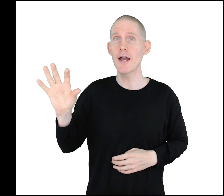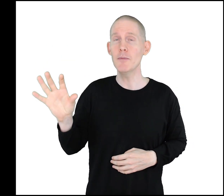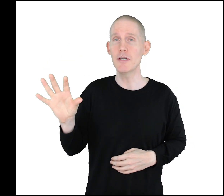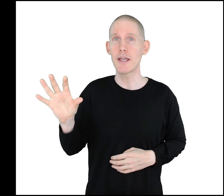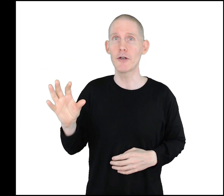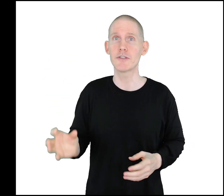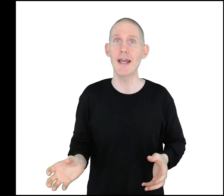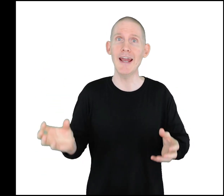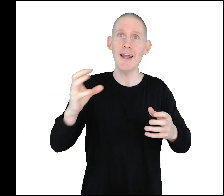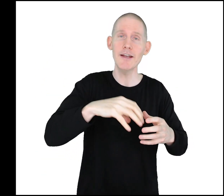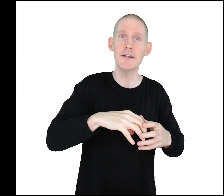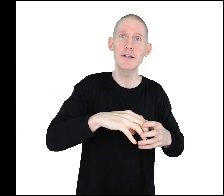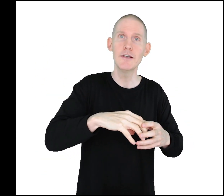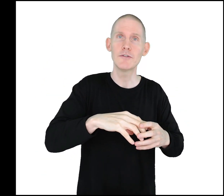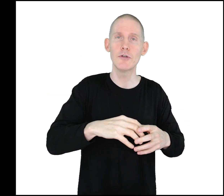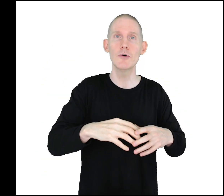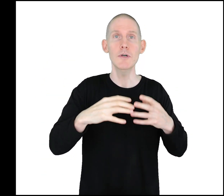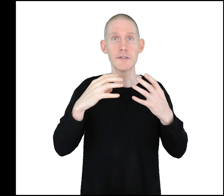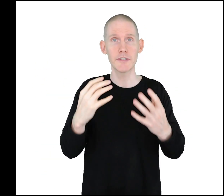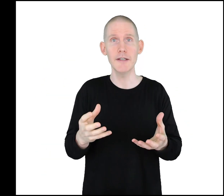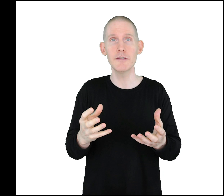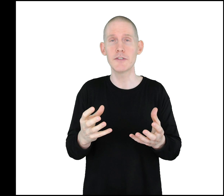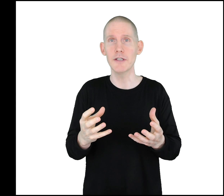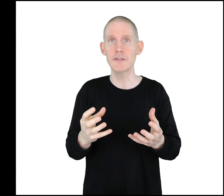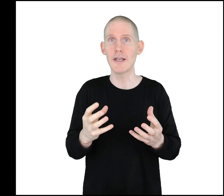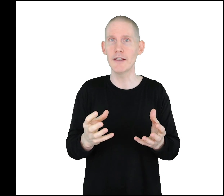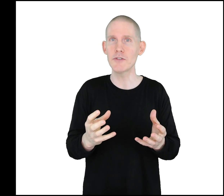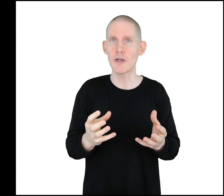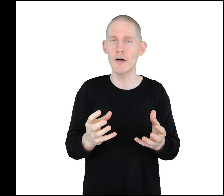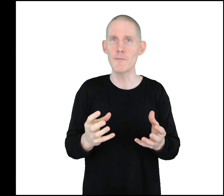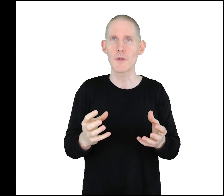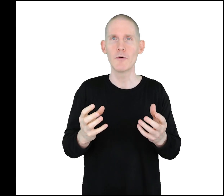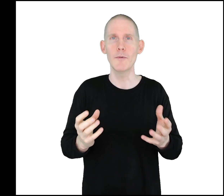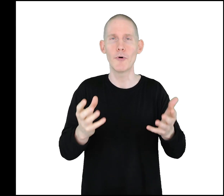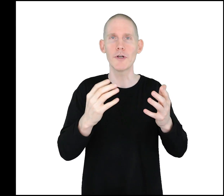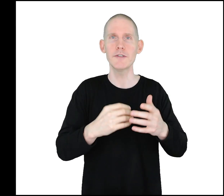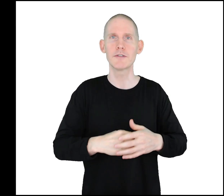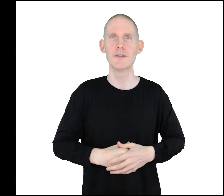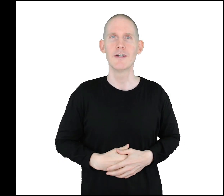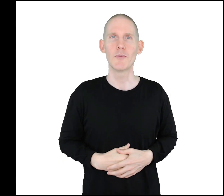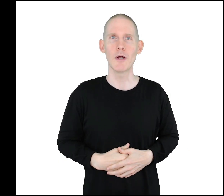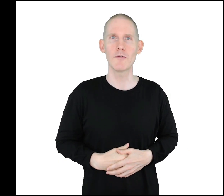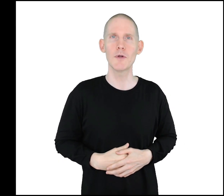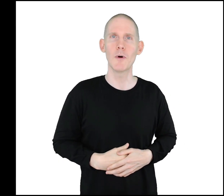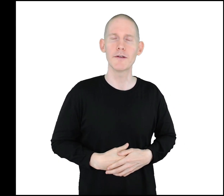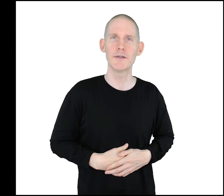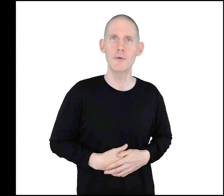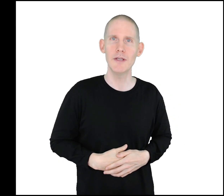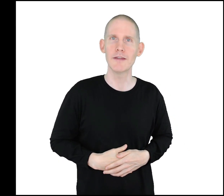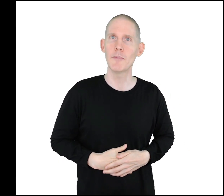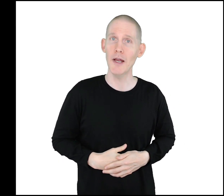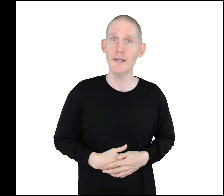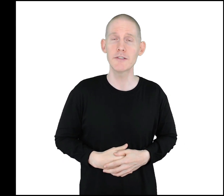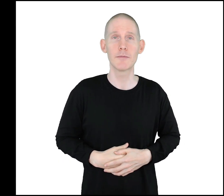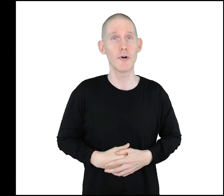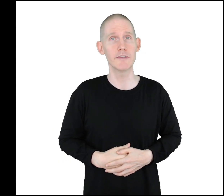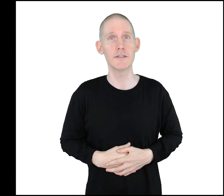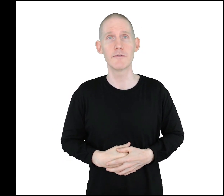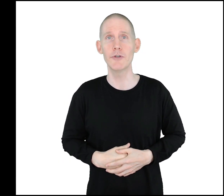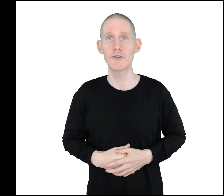time indicators added to sentences in ASL will put us wherever we want to be, in the past, present,